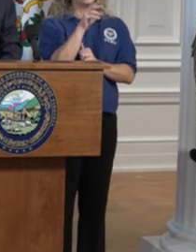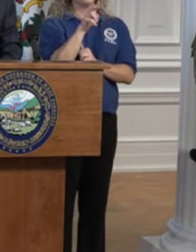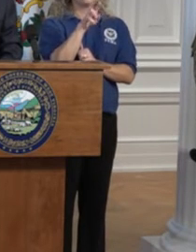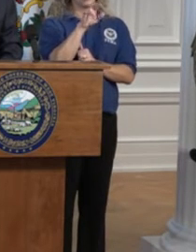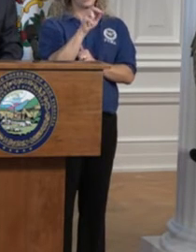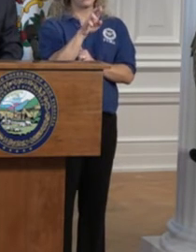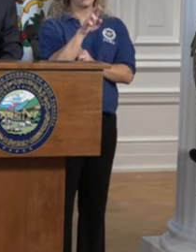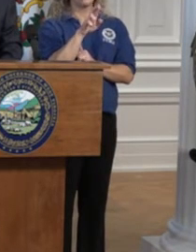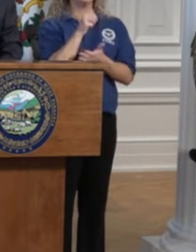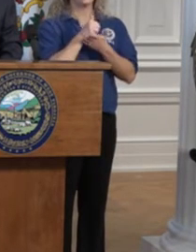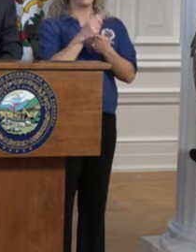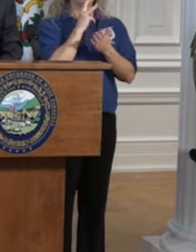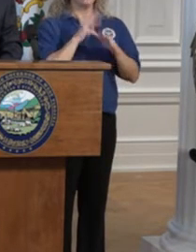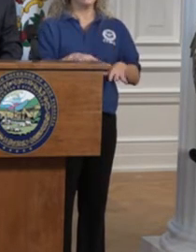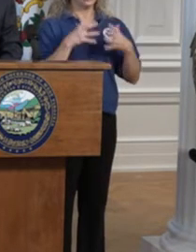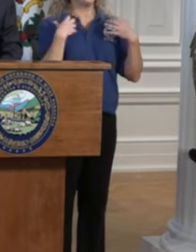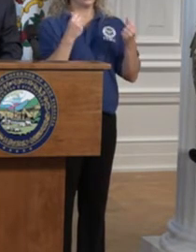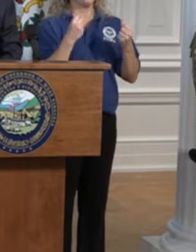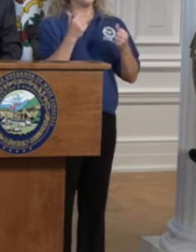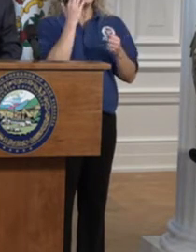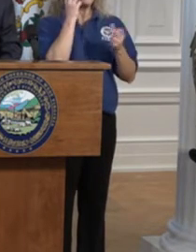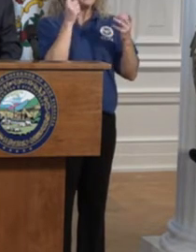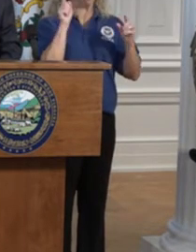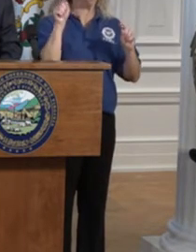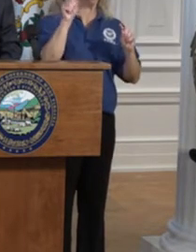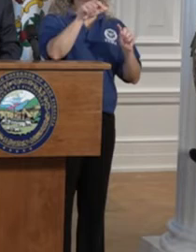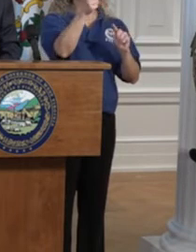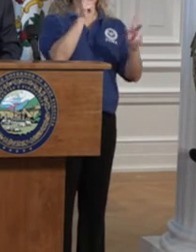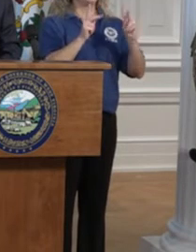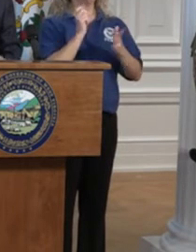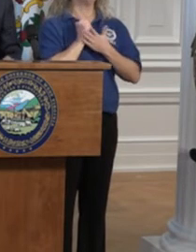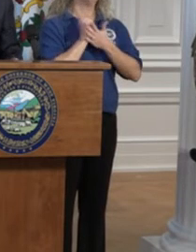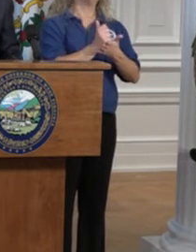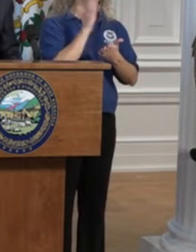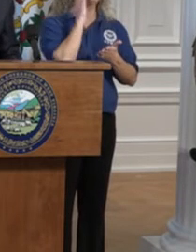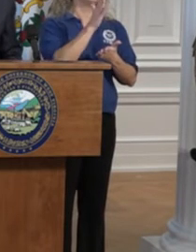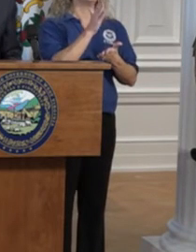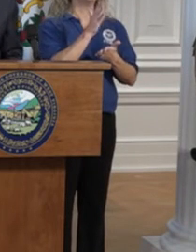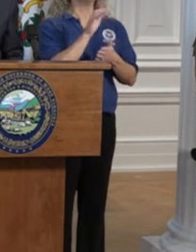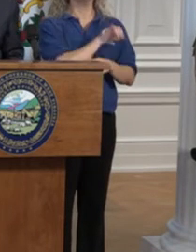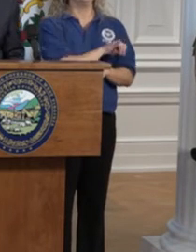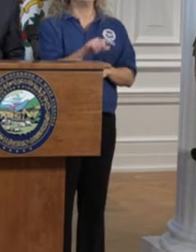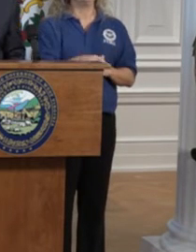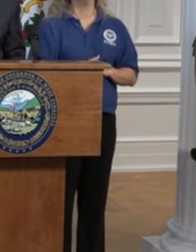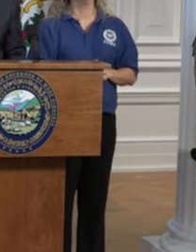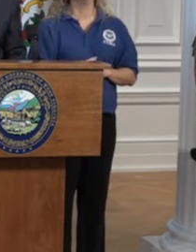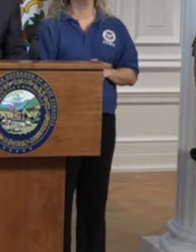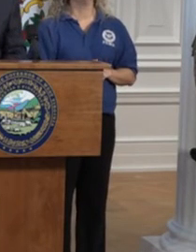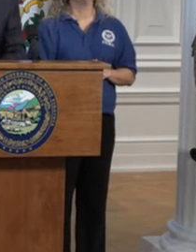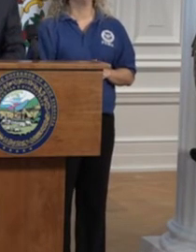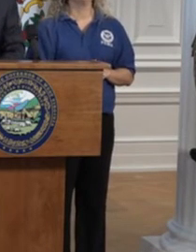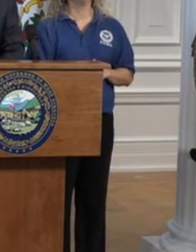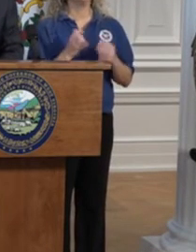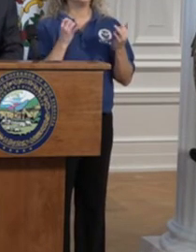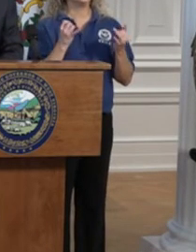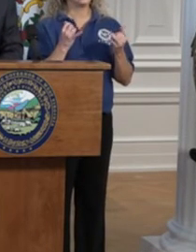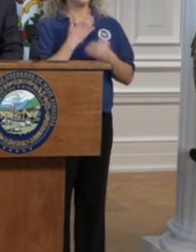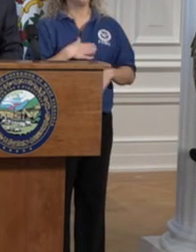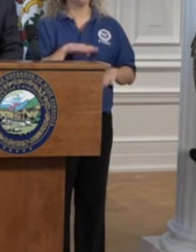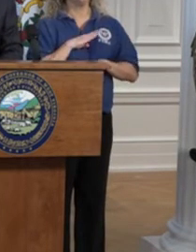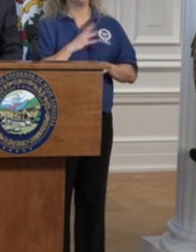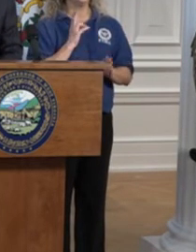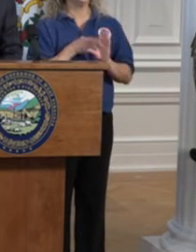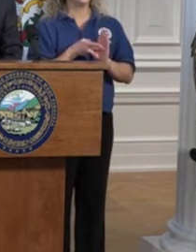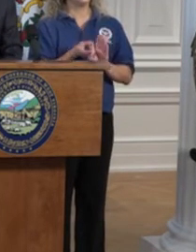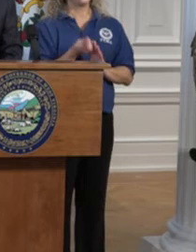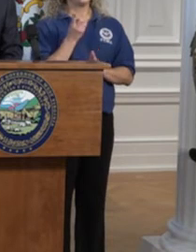with flood recovery, and we know that many others will step up with assistance as well. And today I'm pleased to be joined